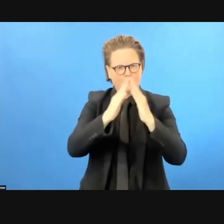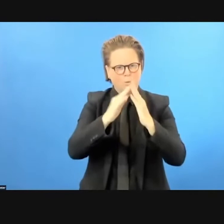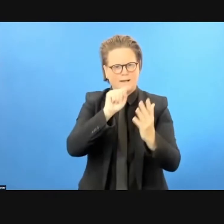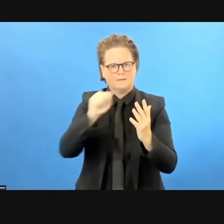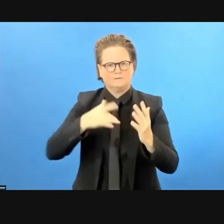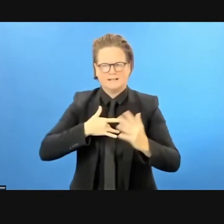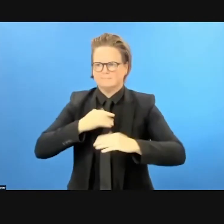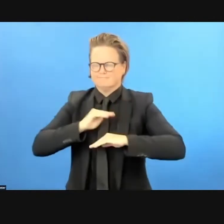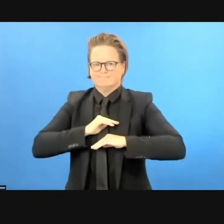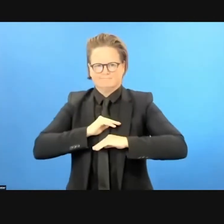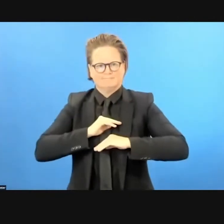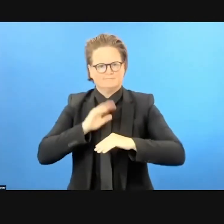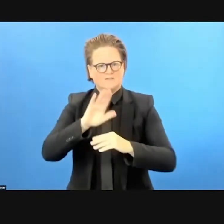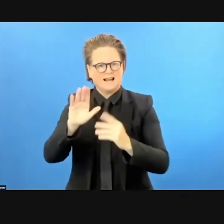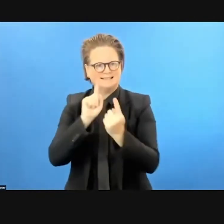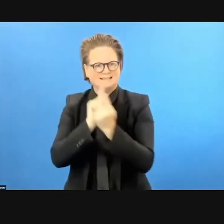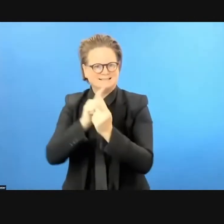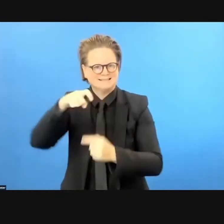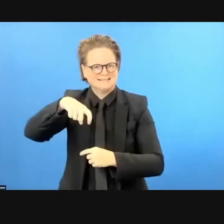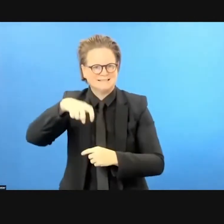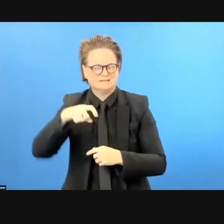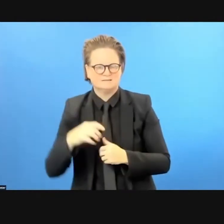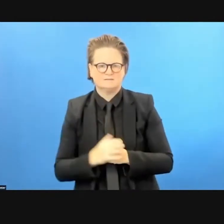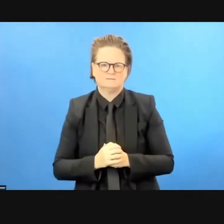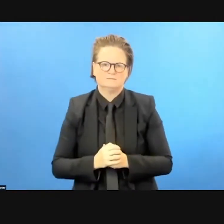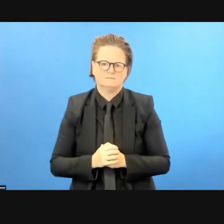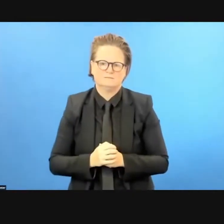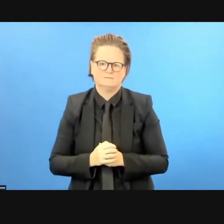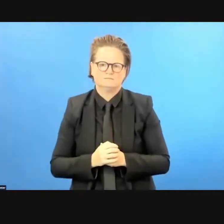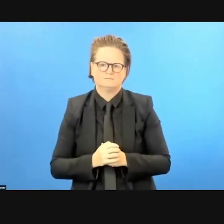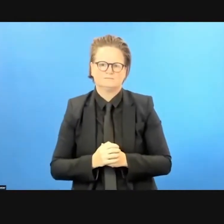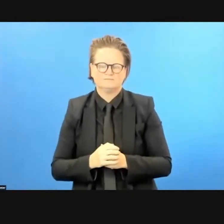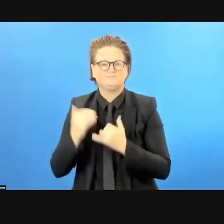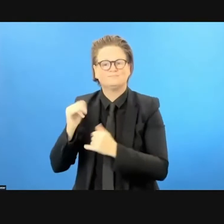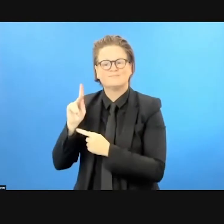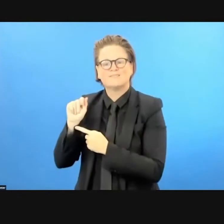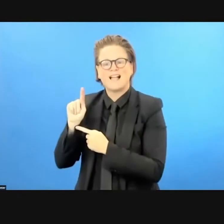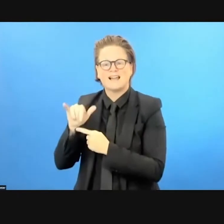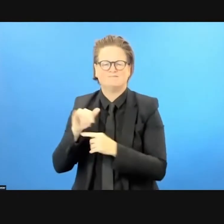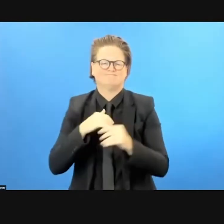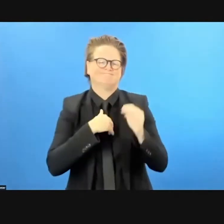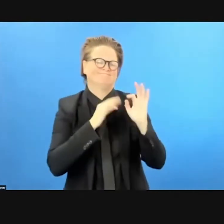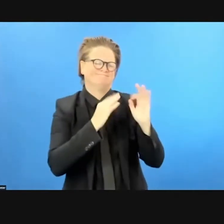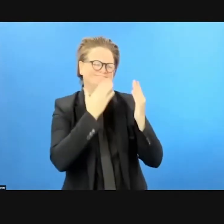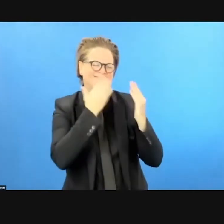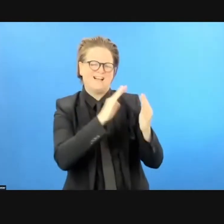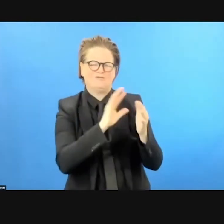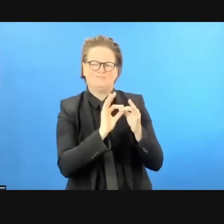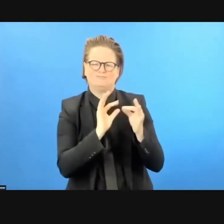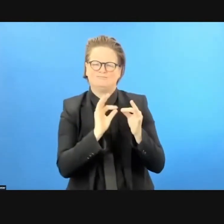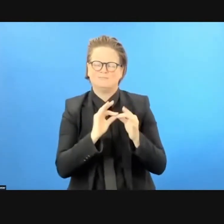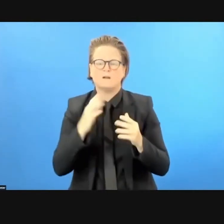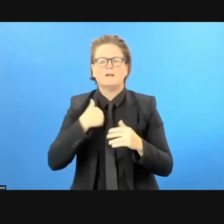Great, thank you very much. And similarly, there was a question about bringing